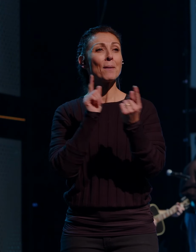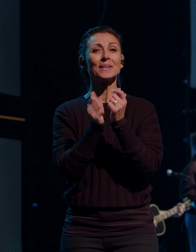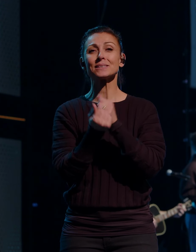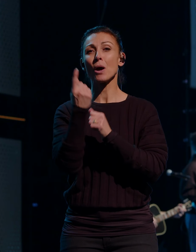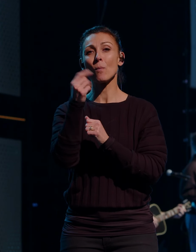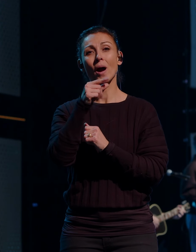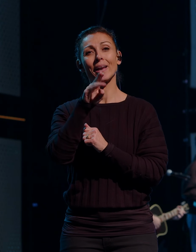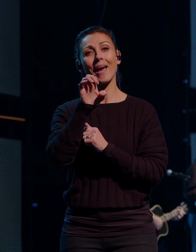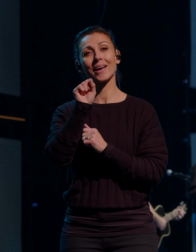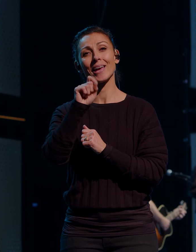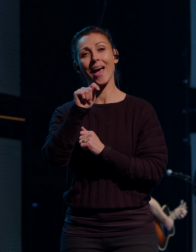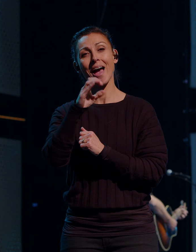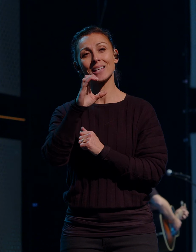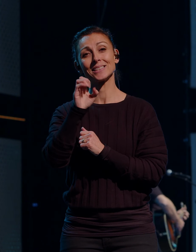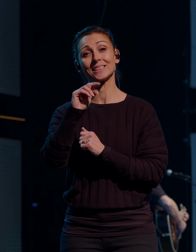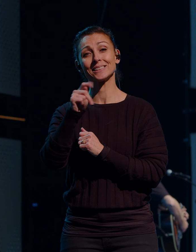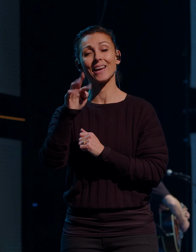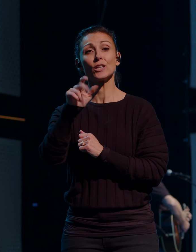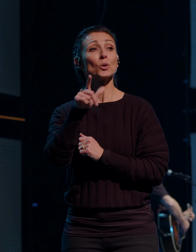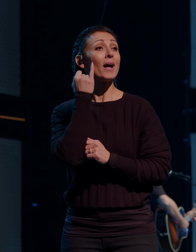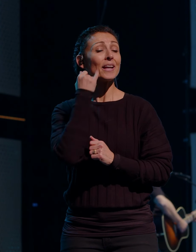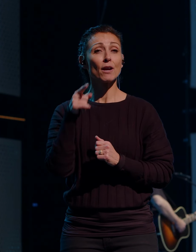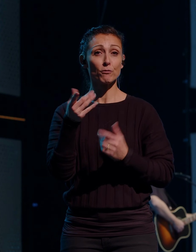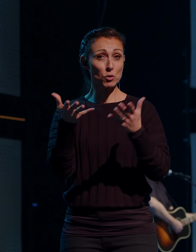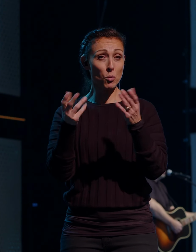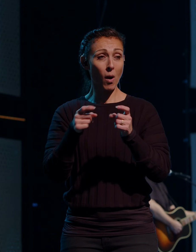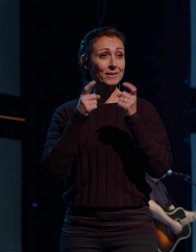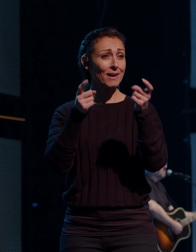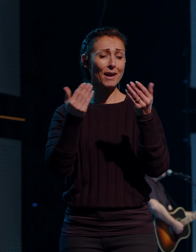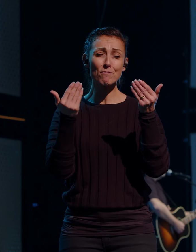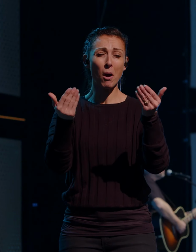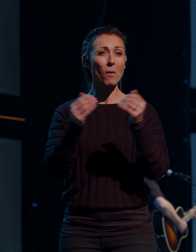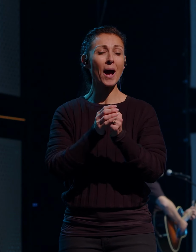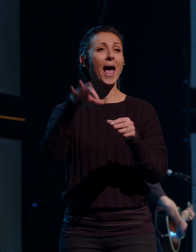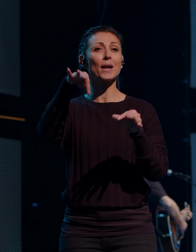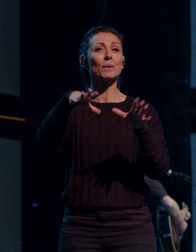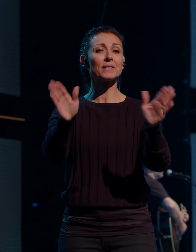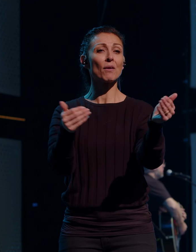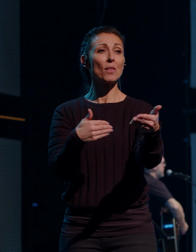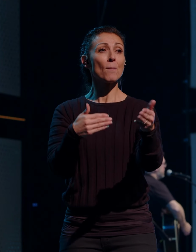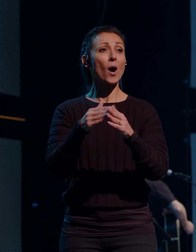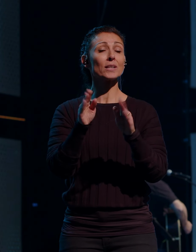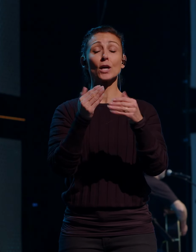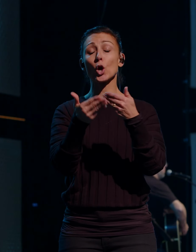for you. And if you have a desire to give, there's giving baskets by the door. Please have a great remainder of your Saturday. God bless you all.